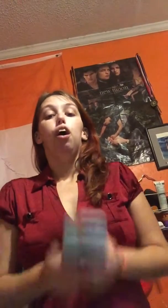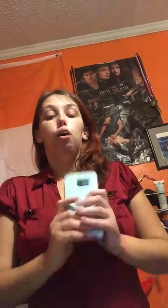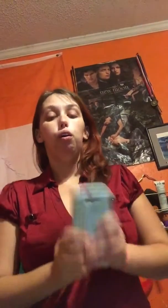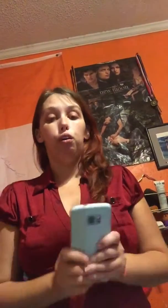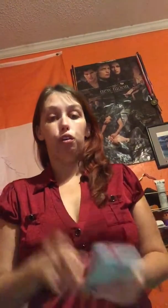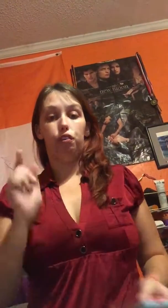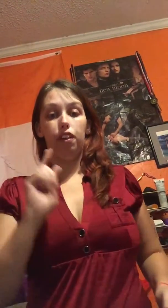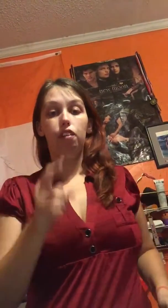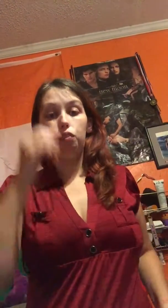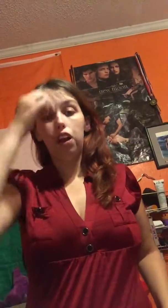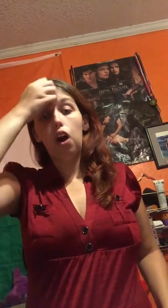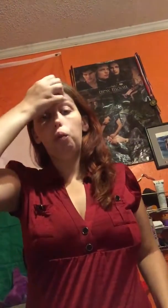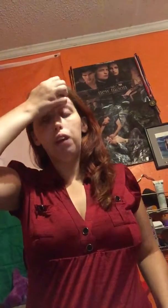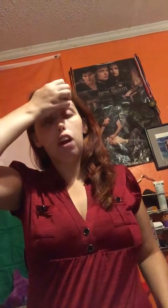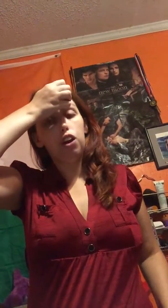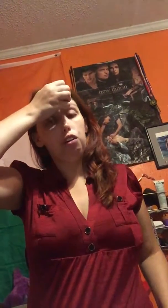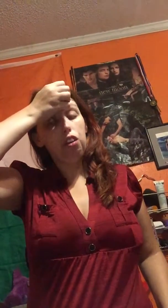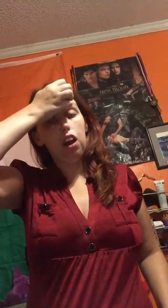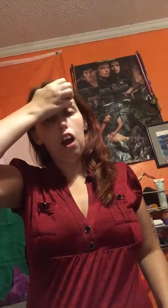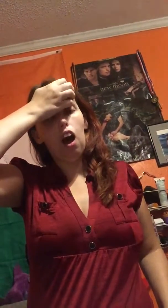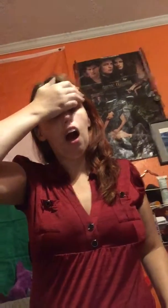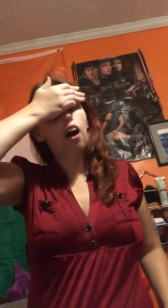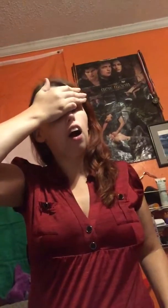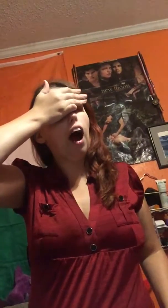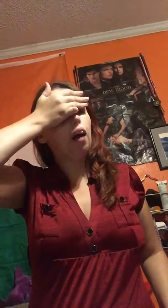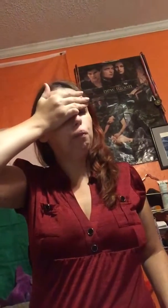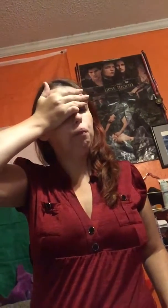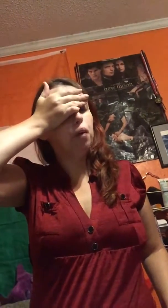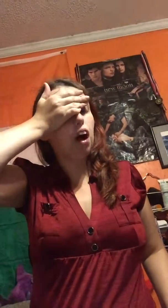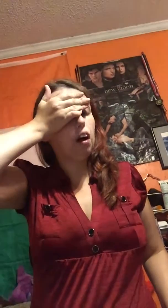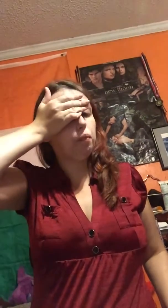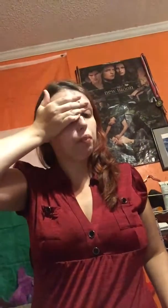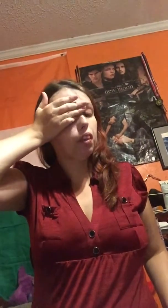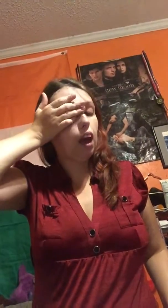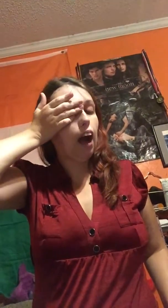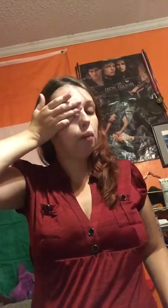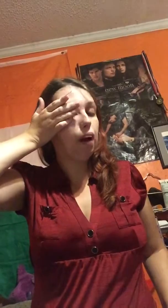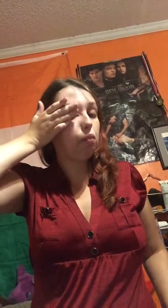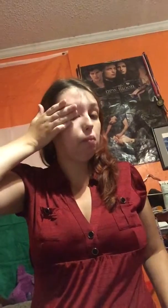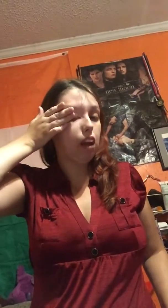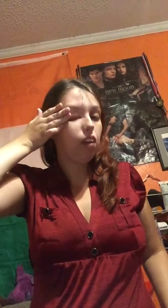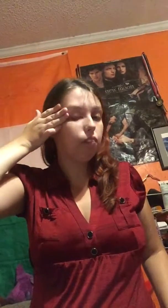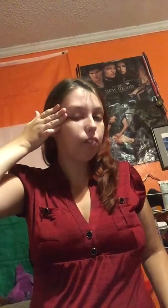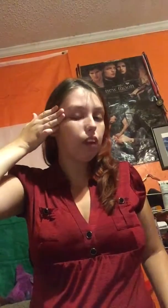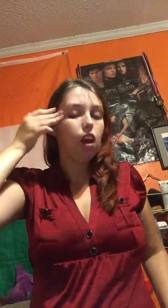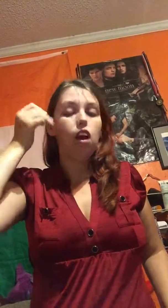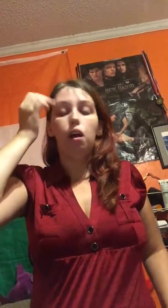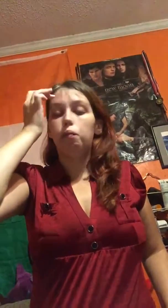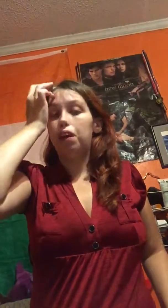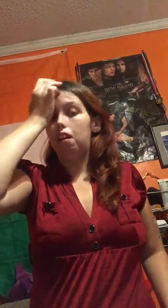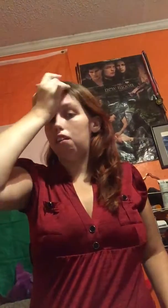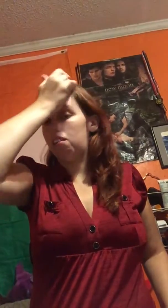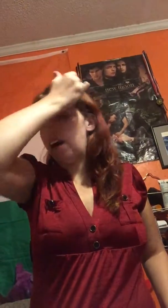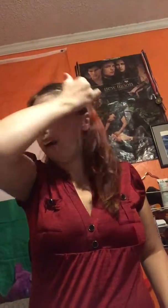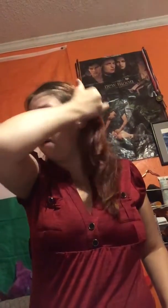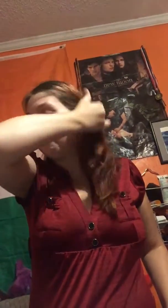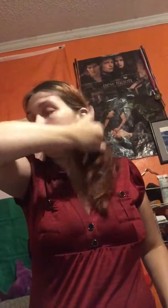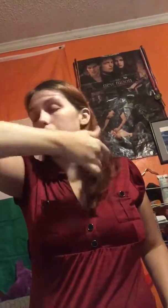So, for this video, we are using our, um, iPad mini, because I have noticed